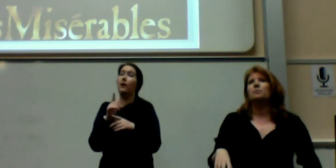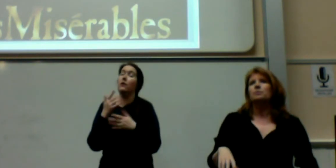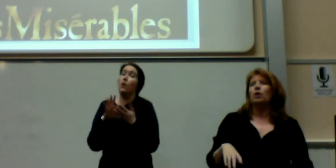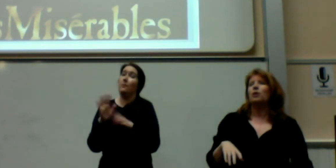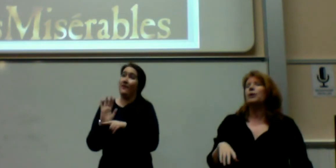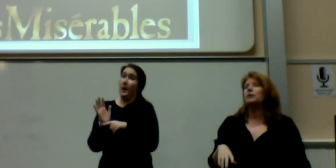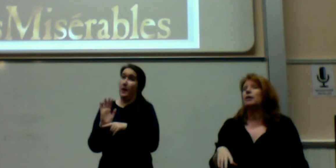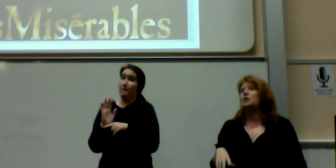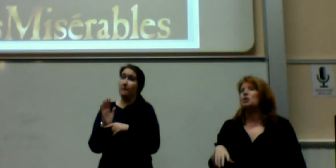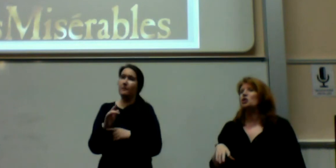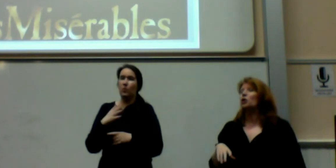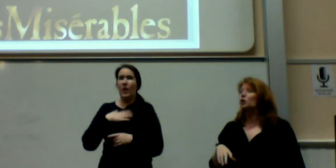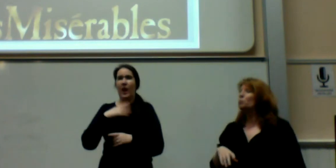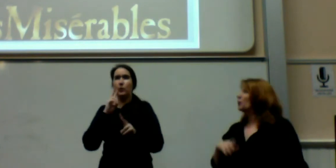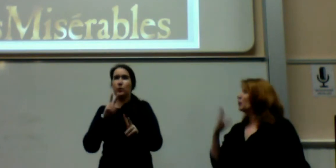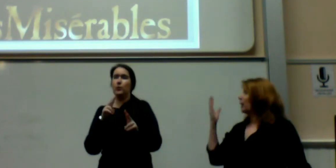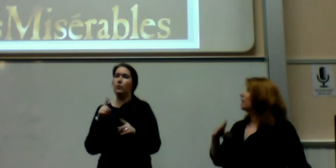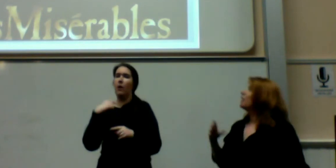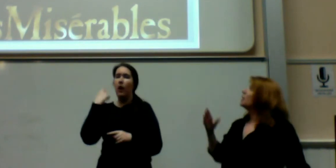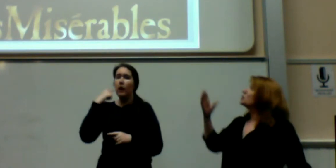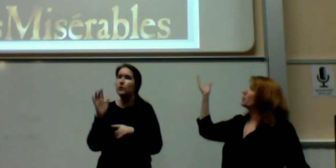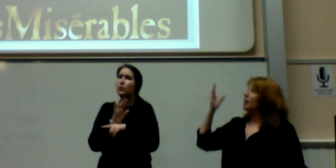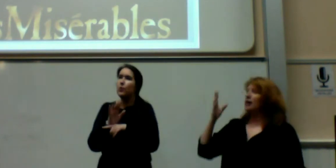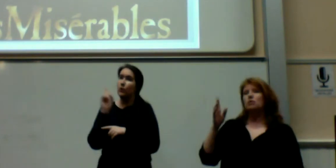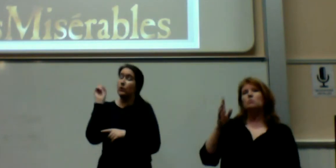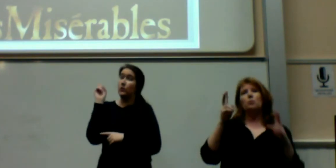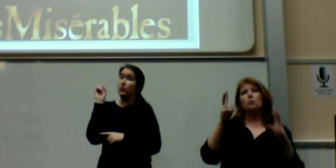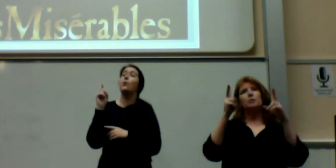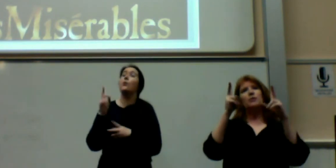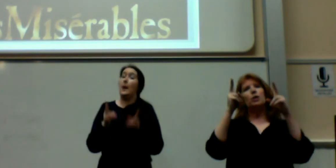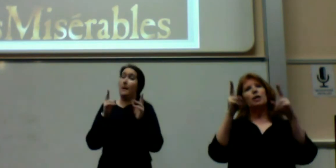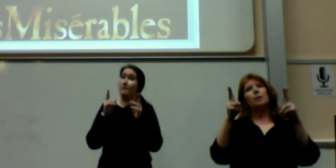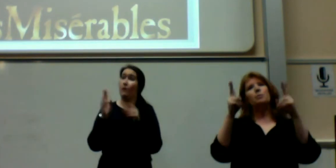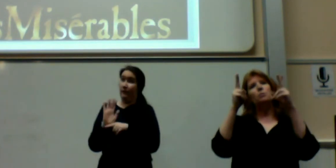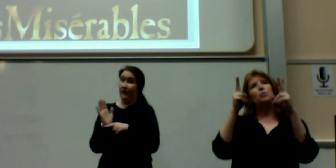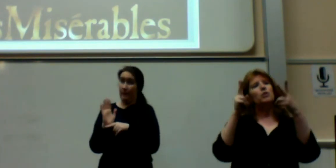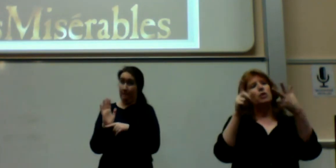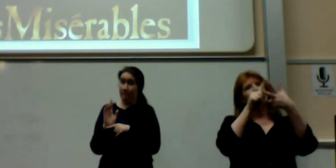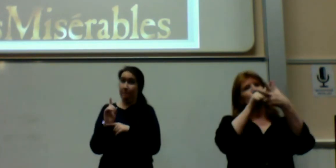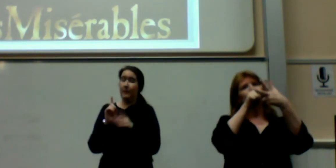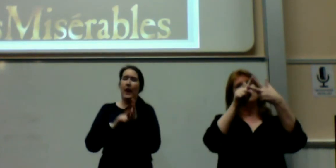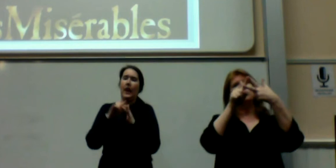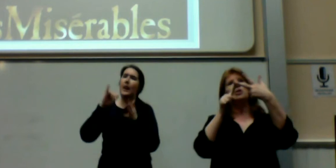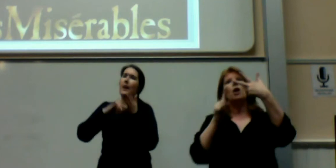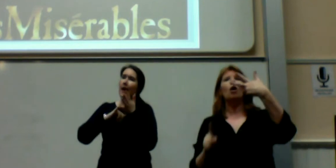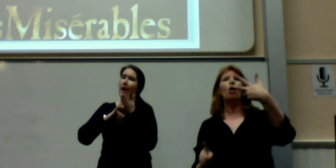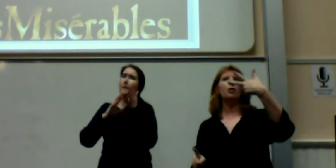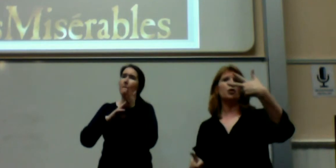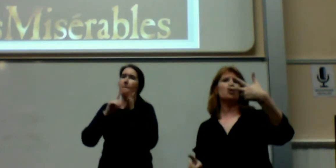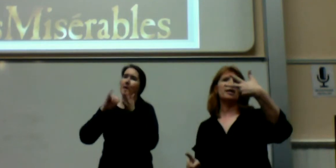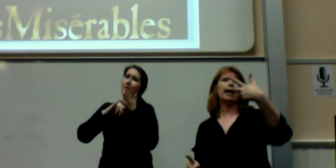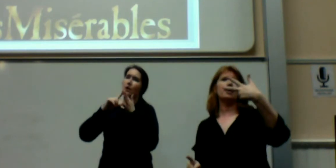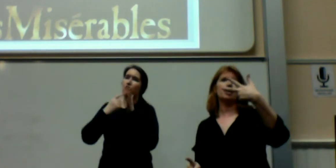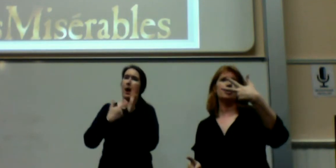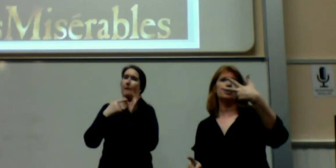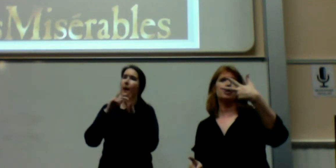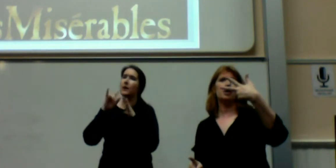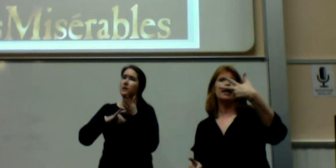perhaps, Broadway or London show, but okay. So I'm going to catch the clip, give you a clip of the movie that shows all